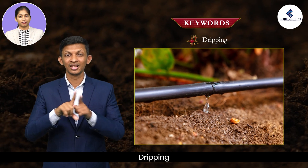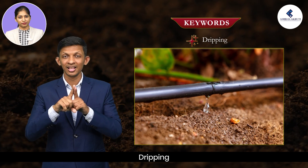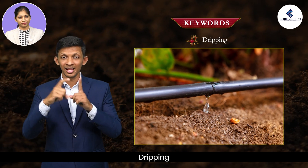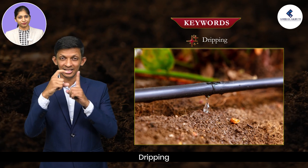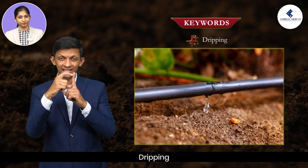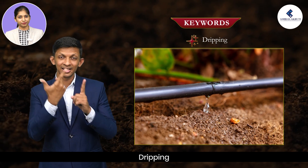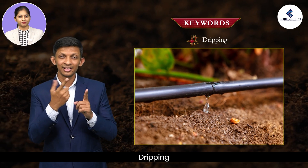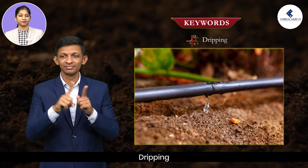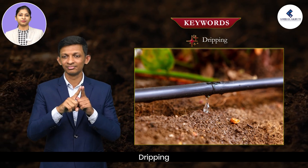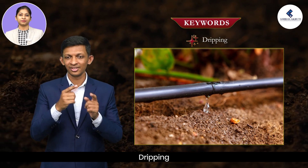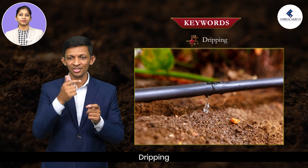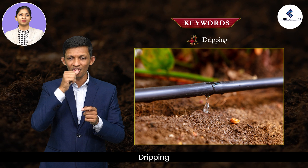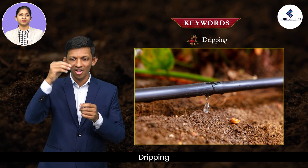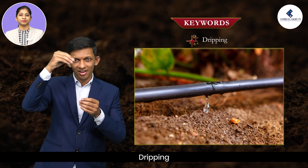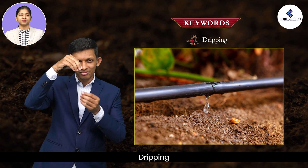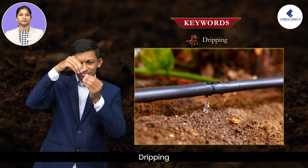dripping,